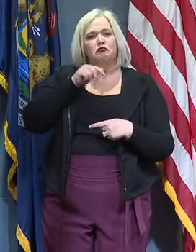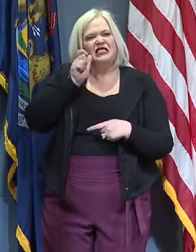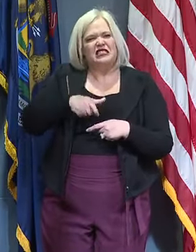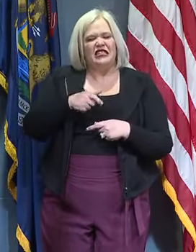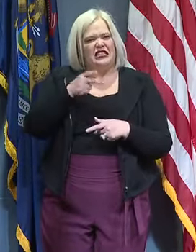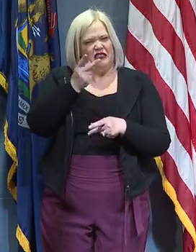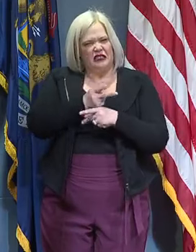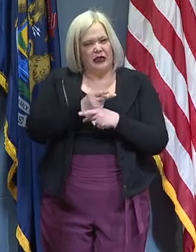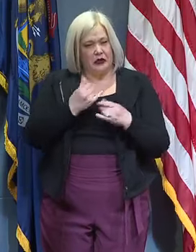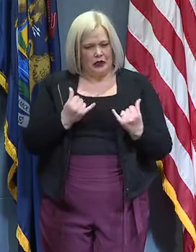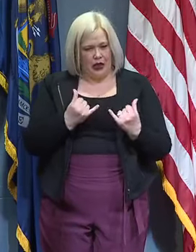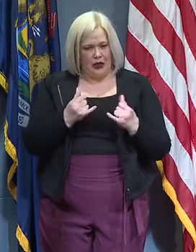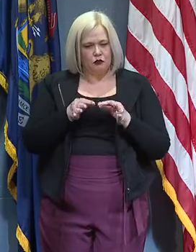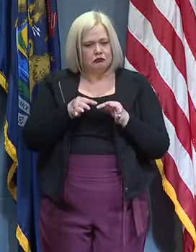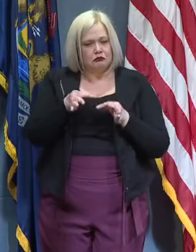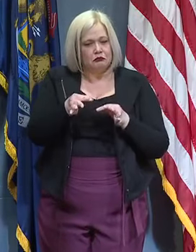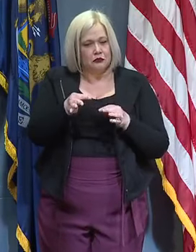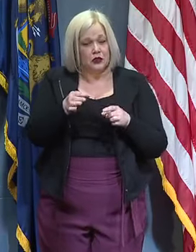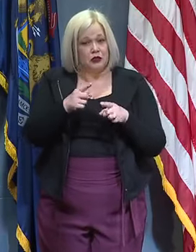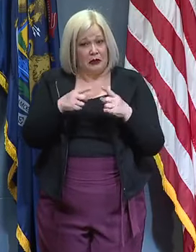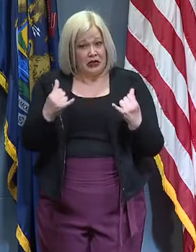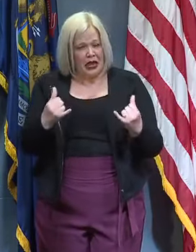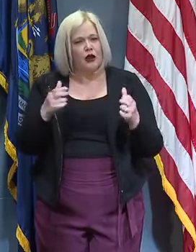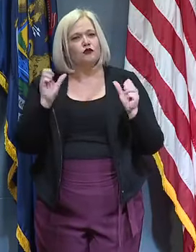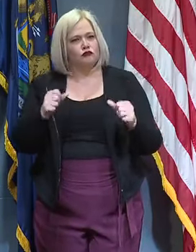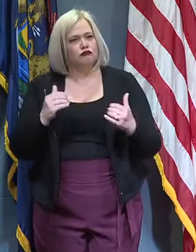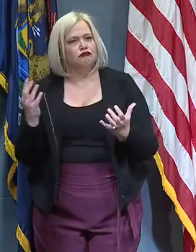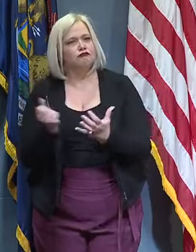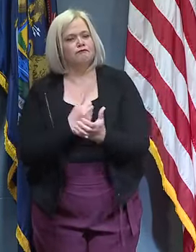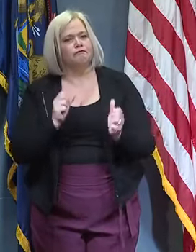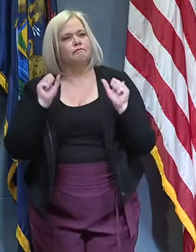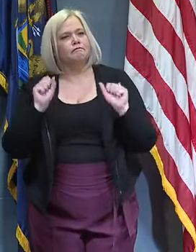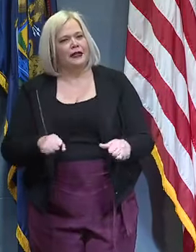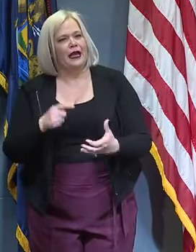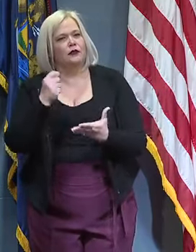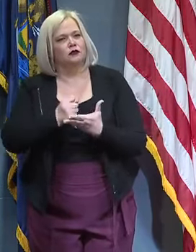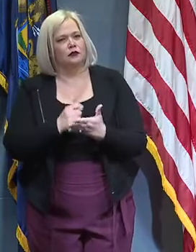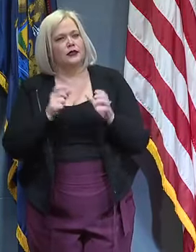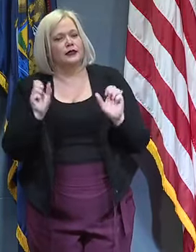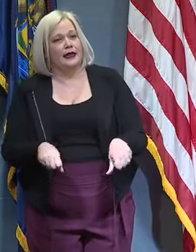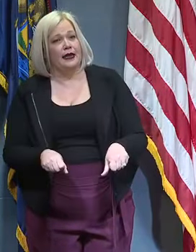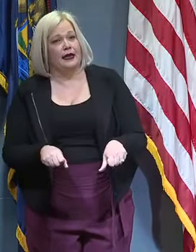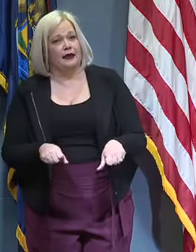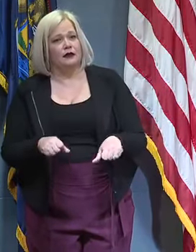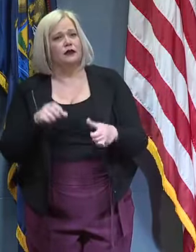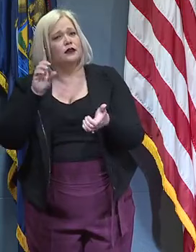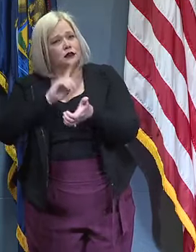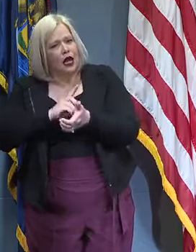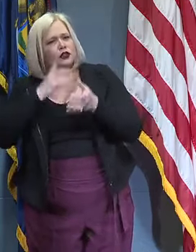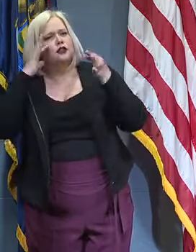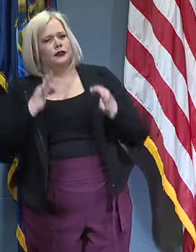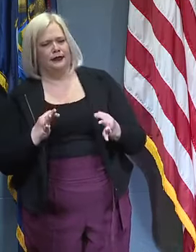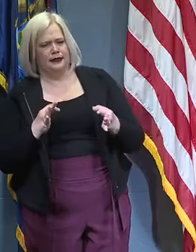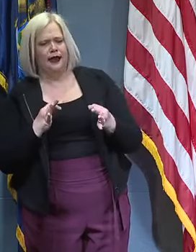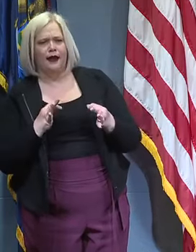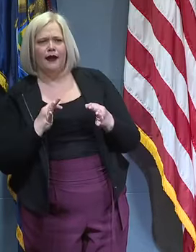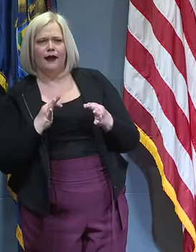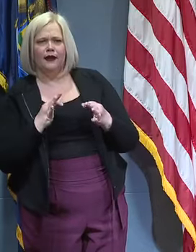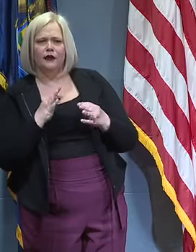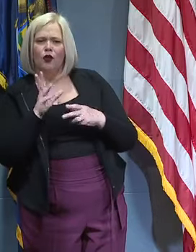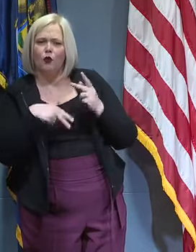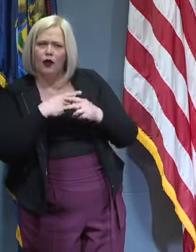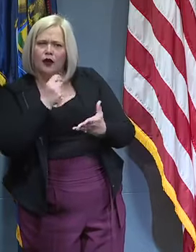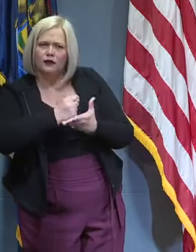I encourage hospitals and doctors to think about how they can take care the best care of their patients, working closely with